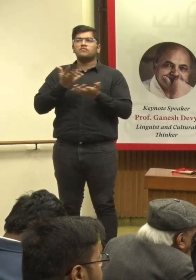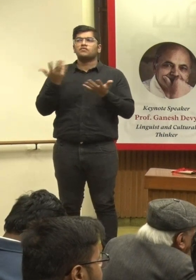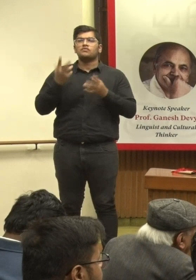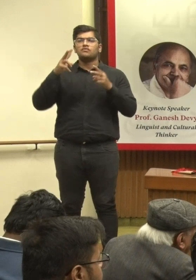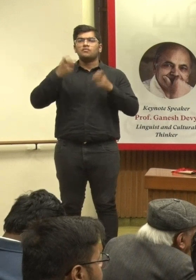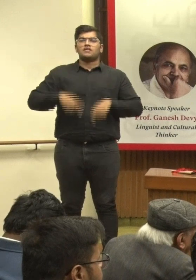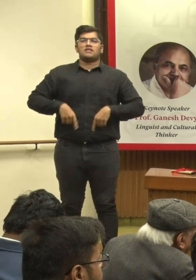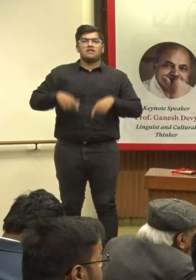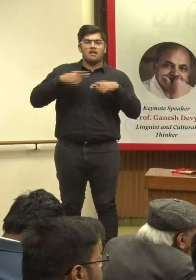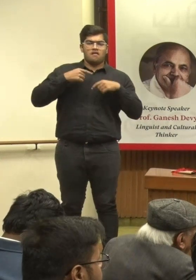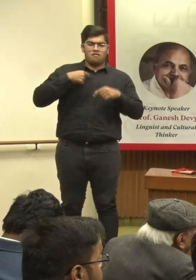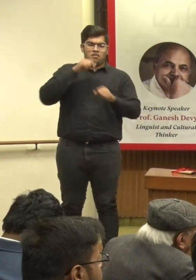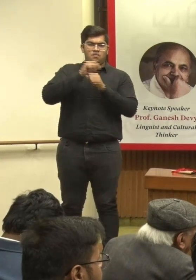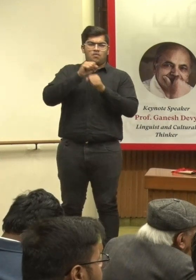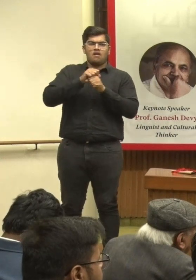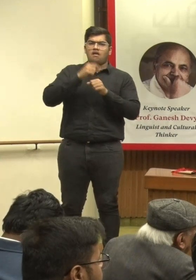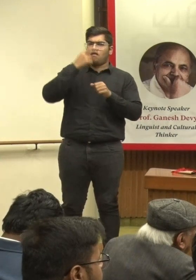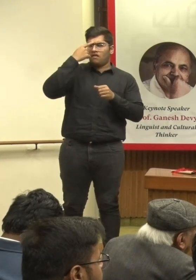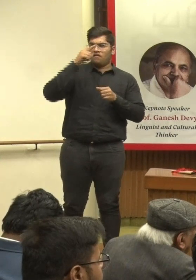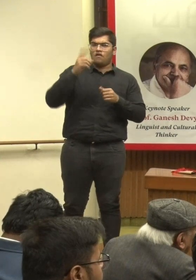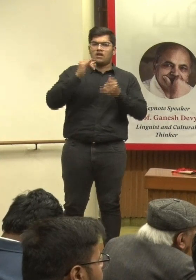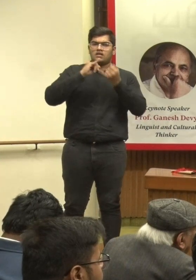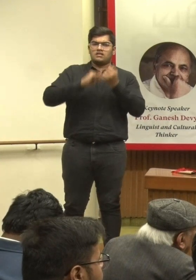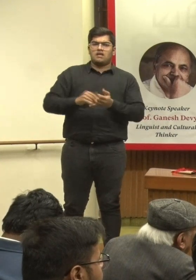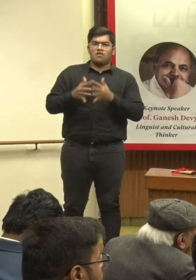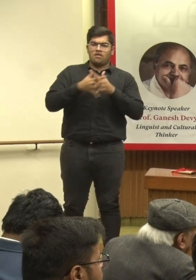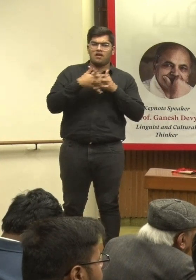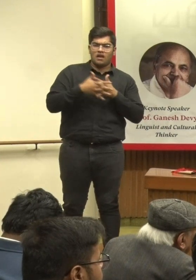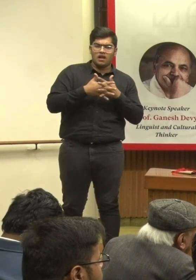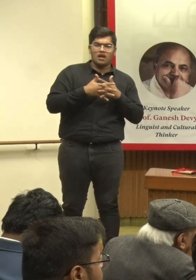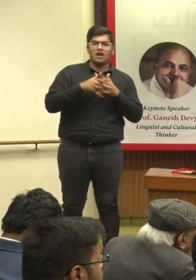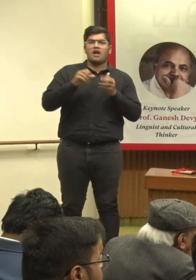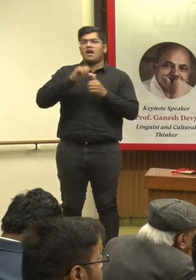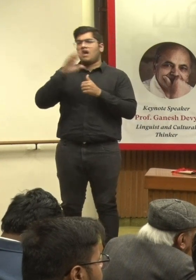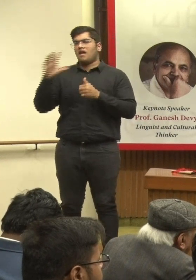I'm working on civilizations of South America, Africa, and